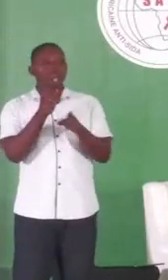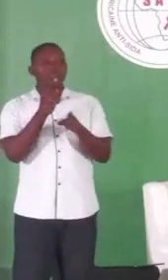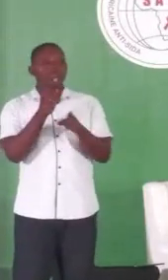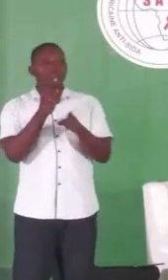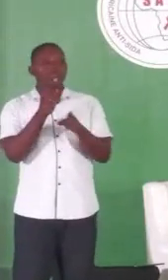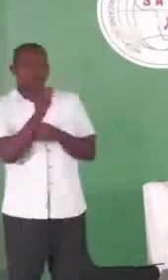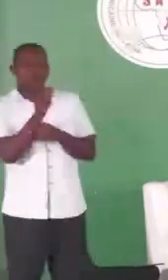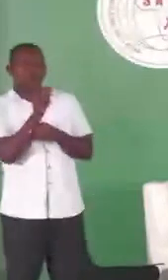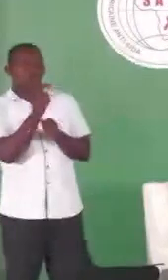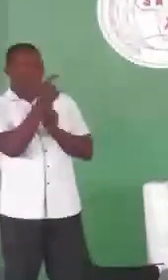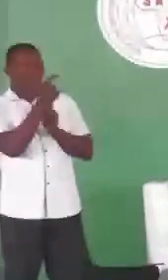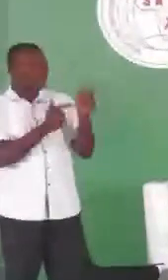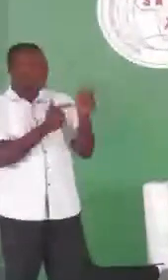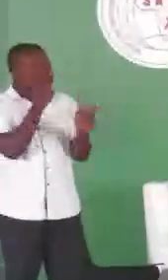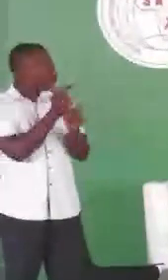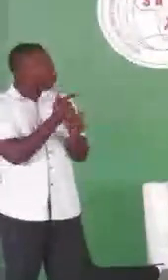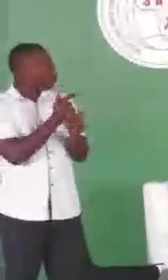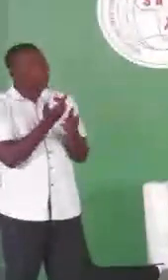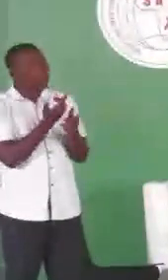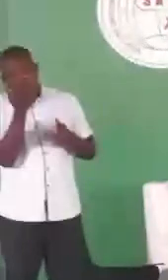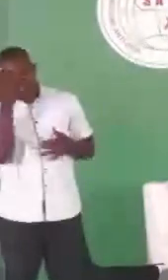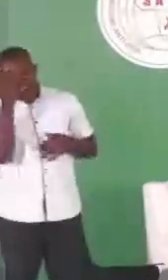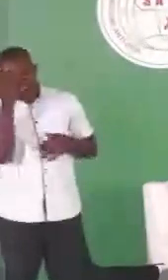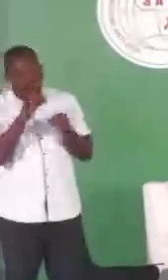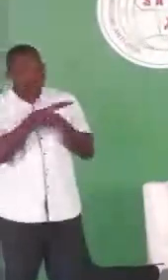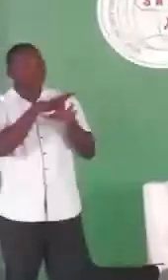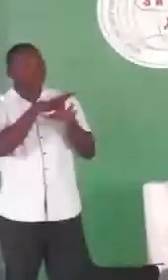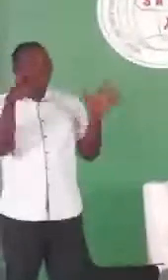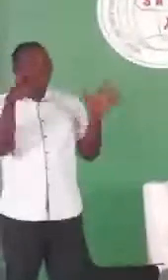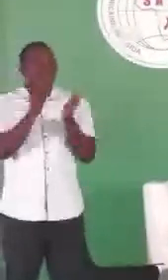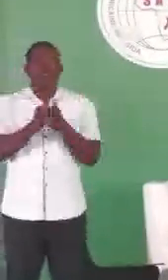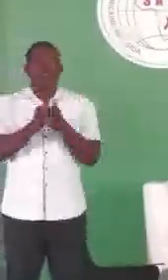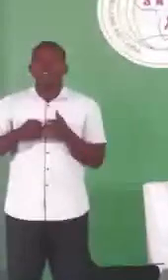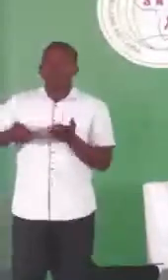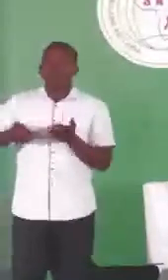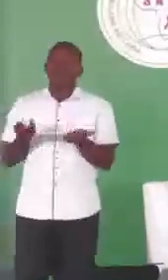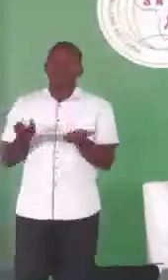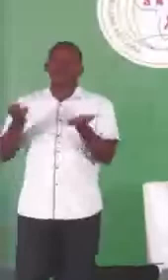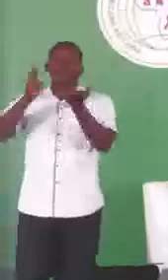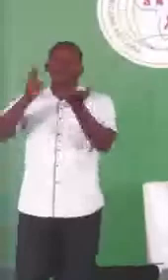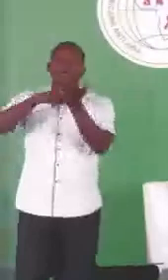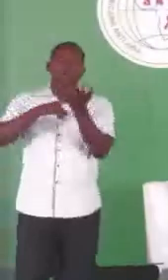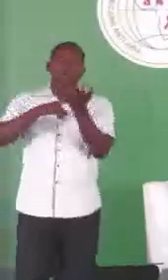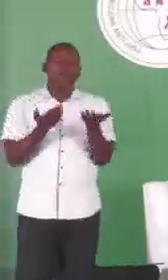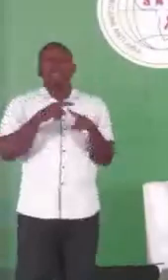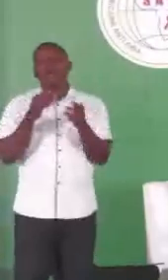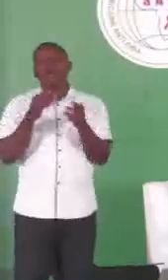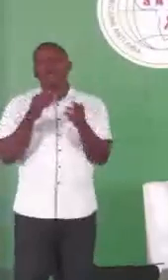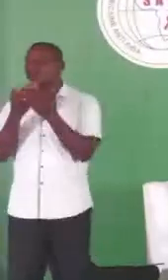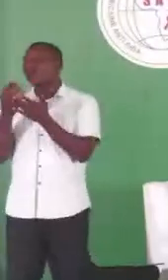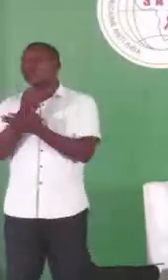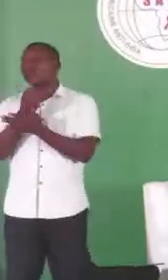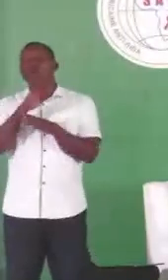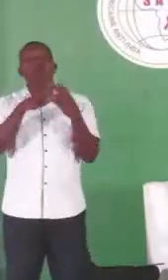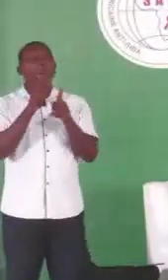a global syphilis epidemic that is rising. The good news is that people are beginning to